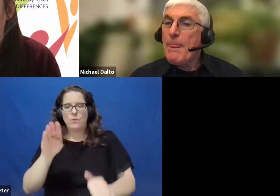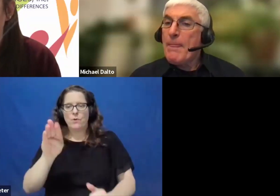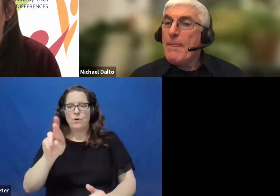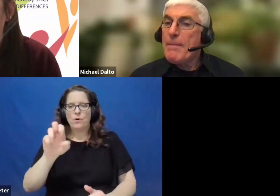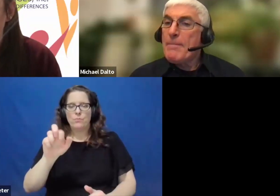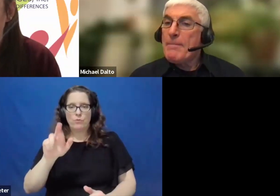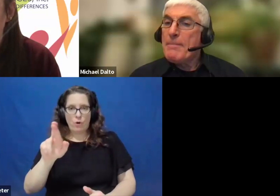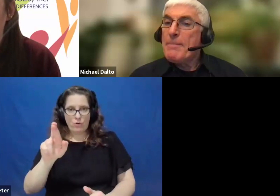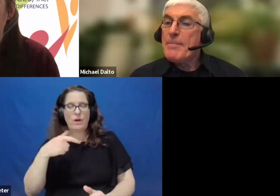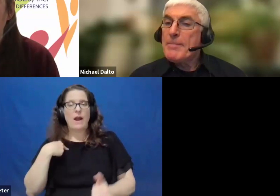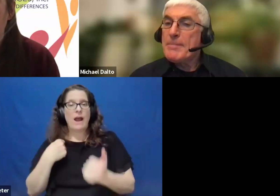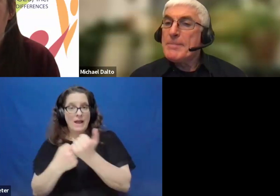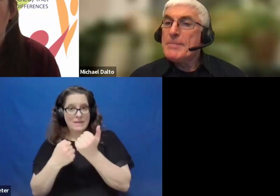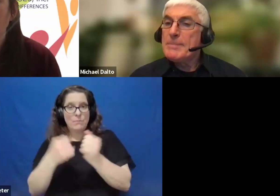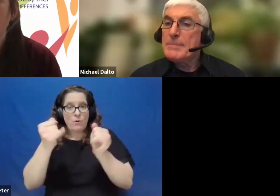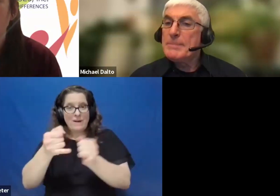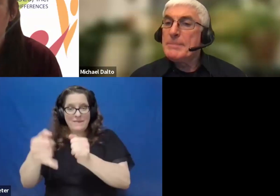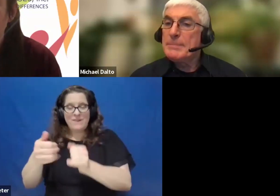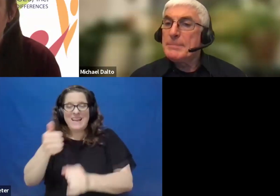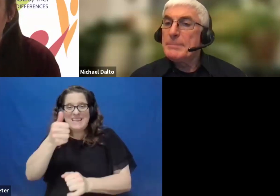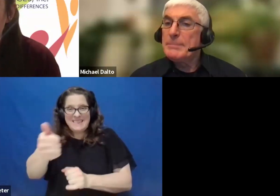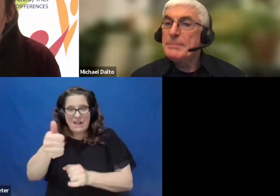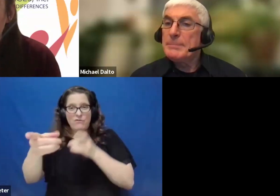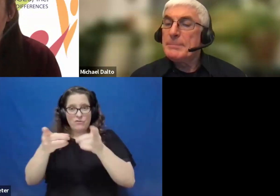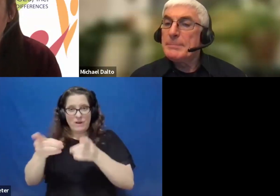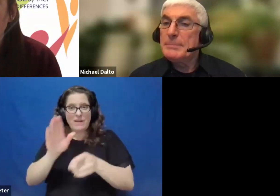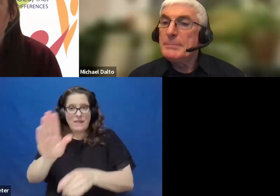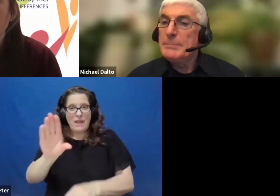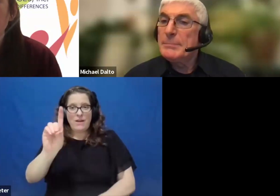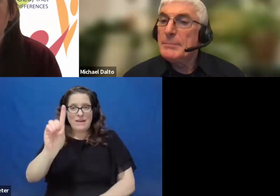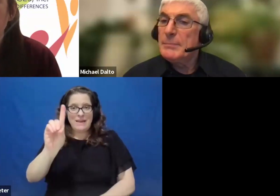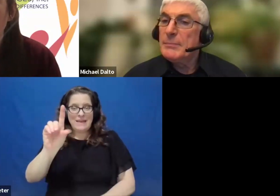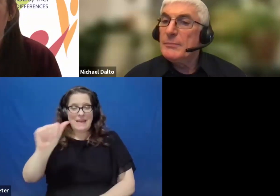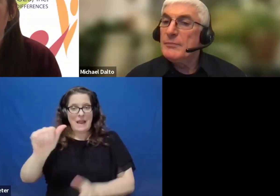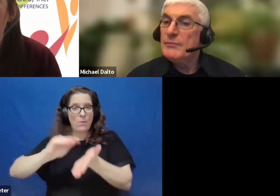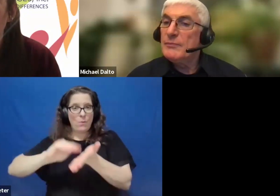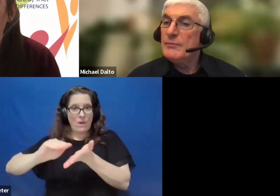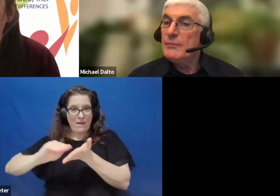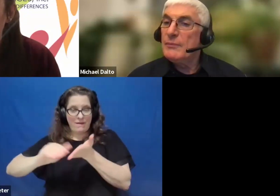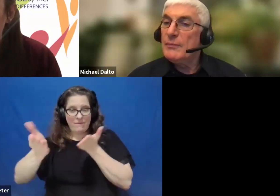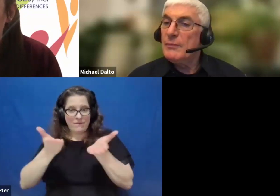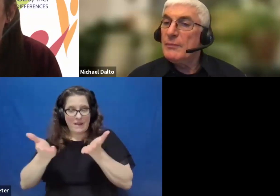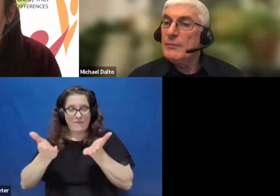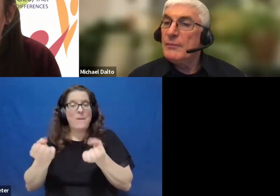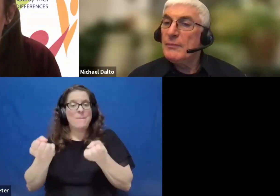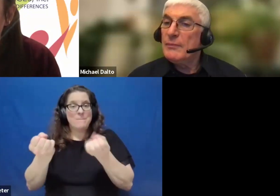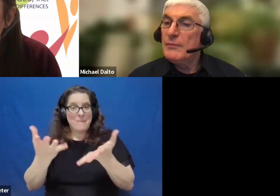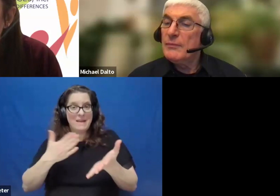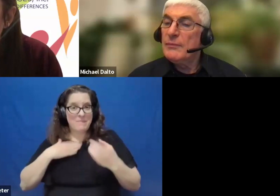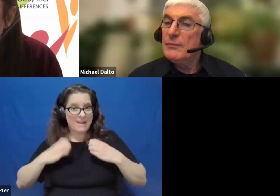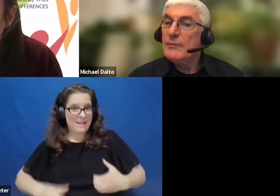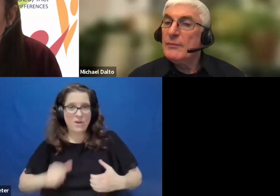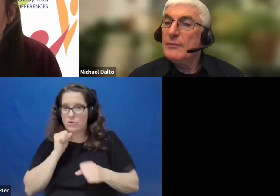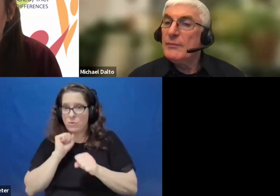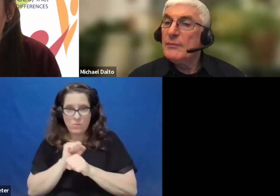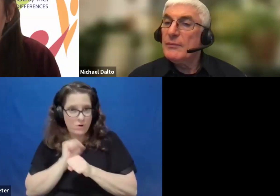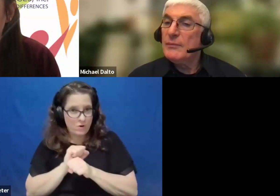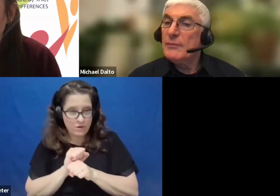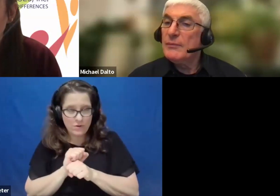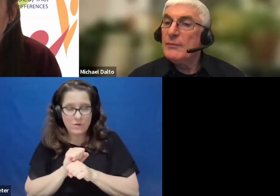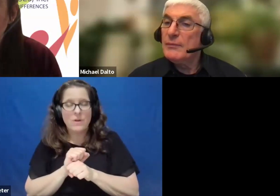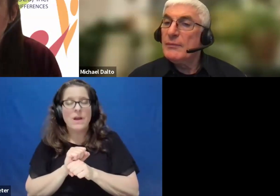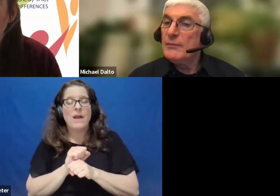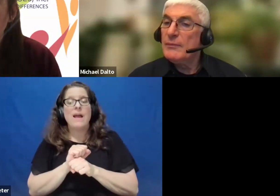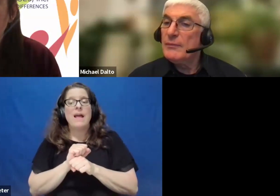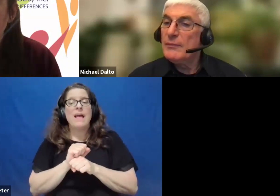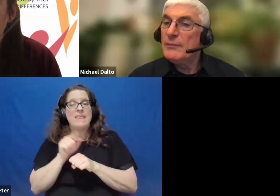individuals self-directing their DDA waiver services. Many of those individuals do not work and are or are about to